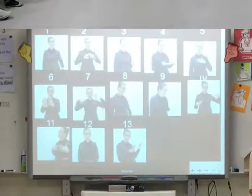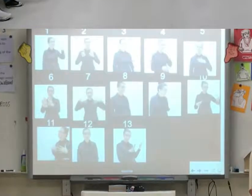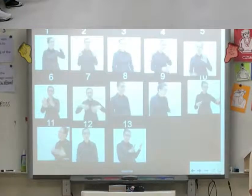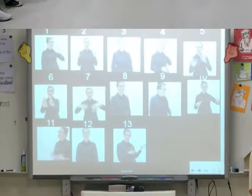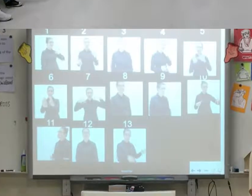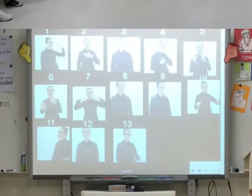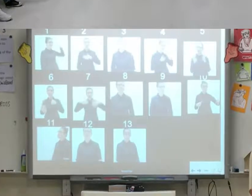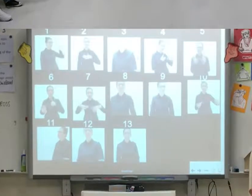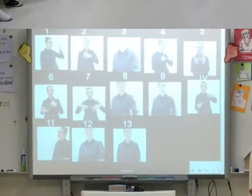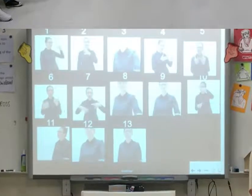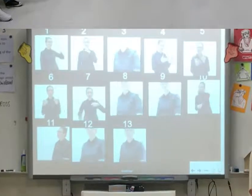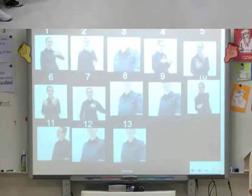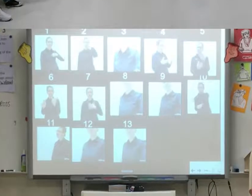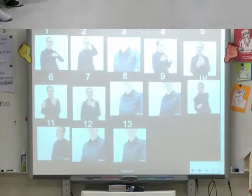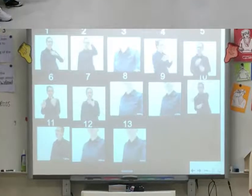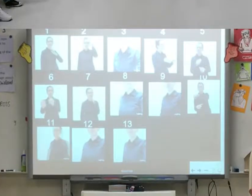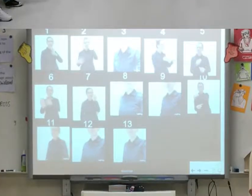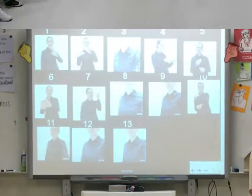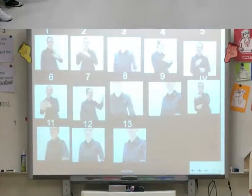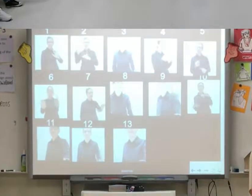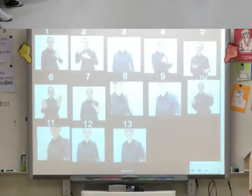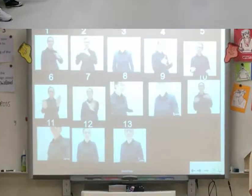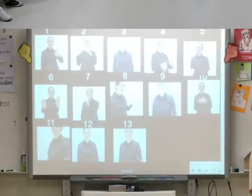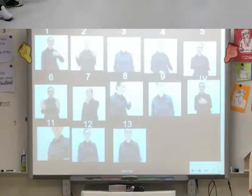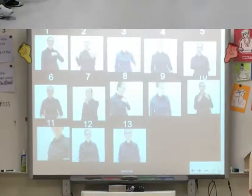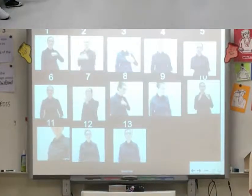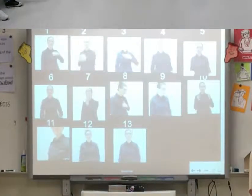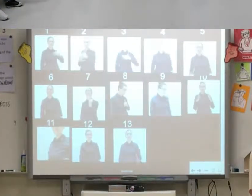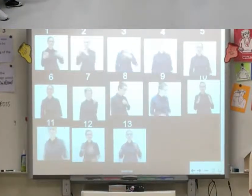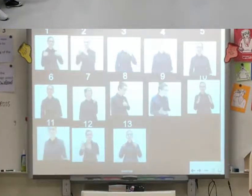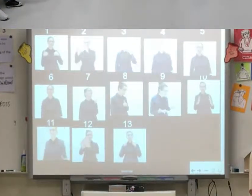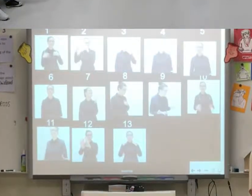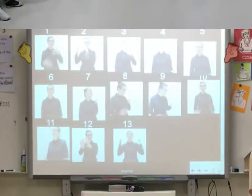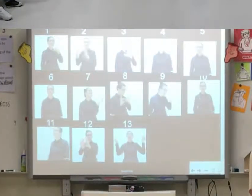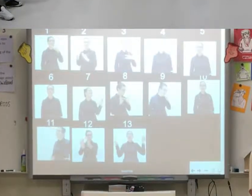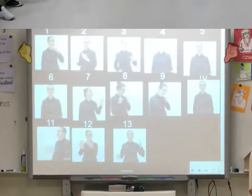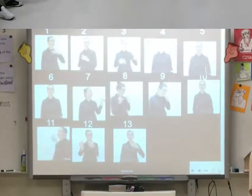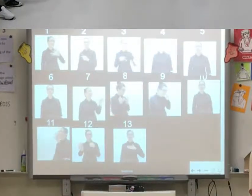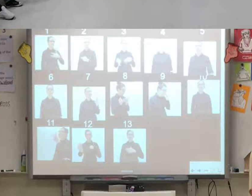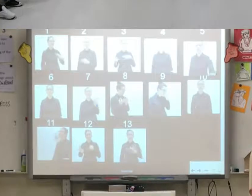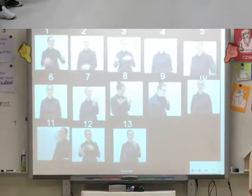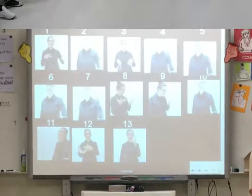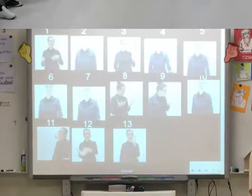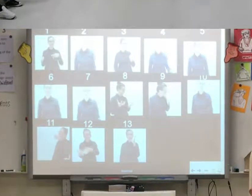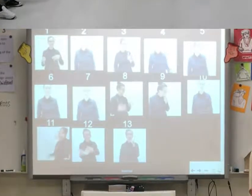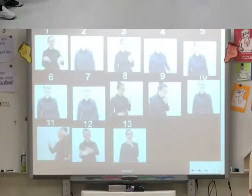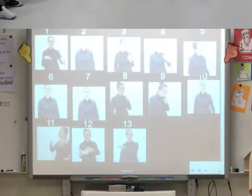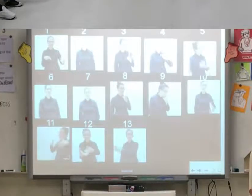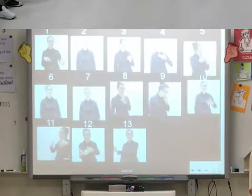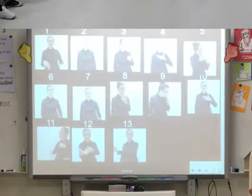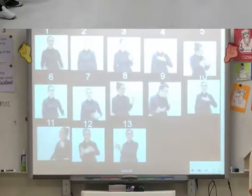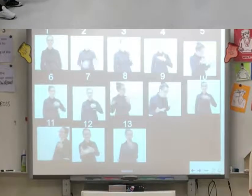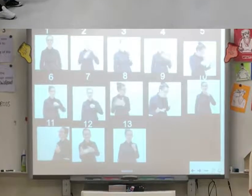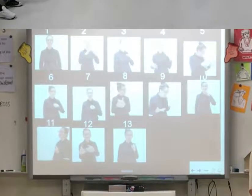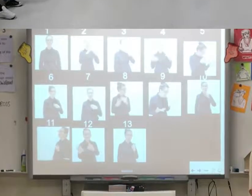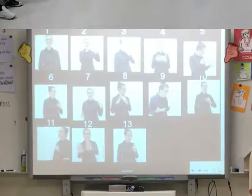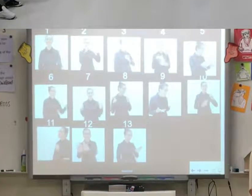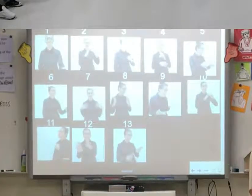Exactly. So But how number is she 10 walking? I'm supposed to get scared. Number 5. and Okay, number let's 6. read it. Let's start from number 1 and start reading. Okay, so